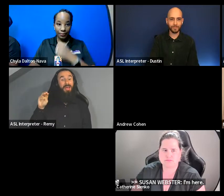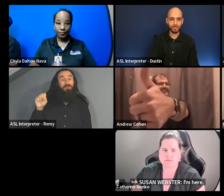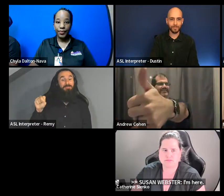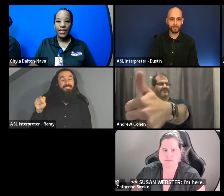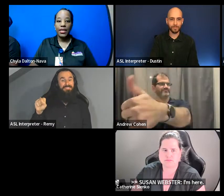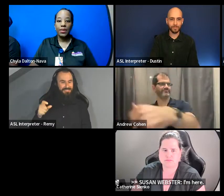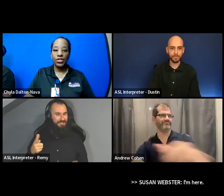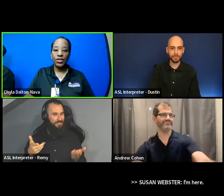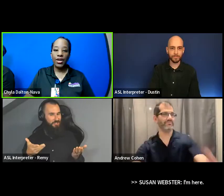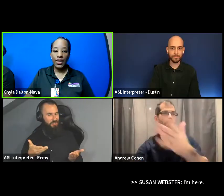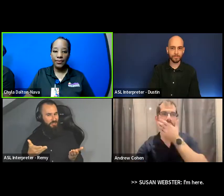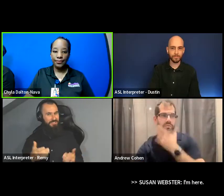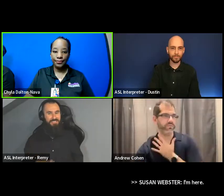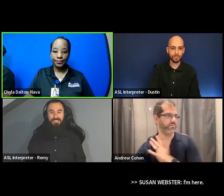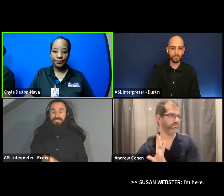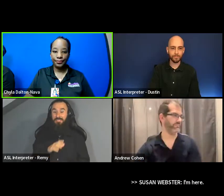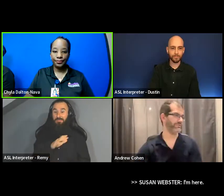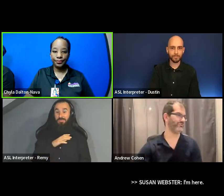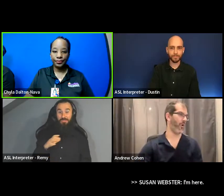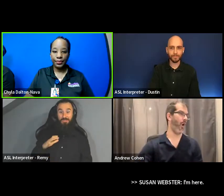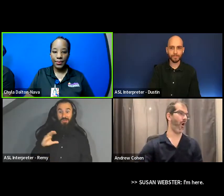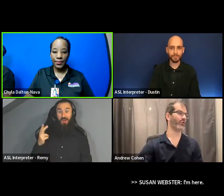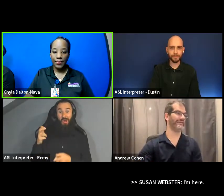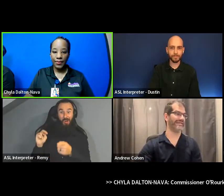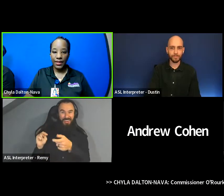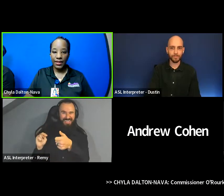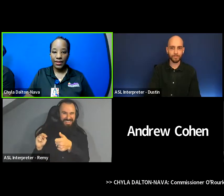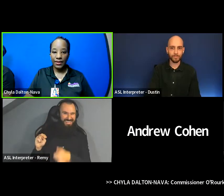Here. Commissioner Cohen,